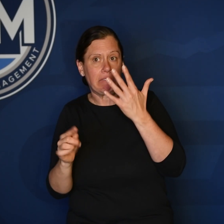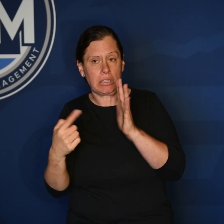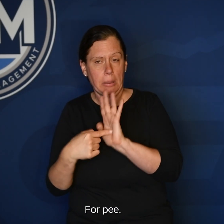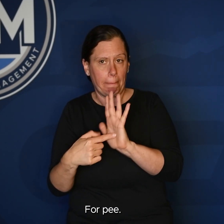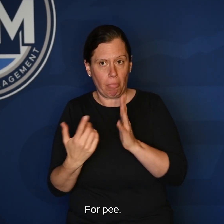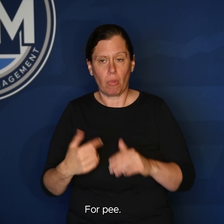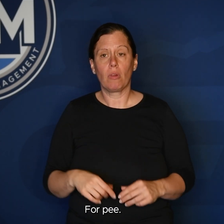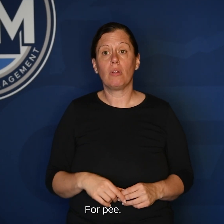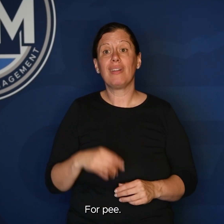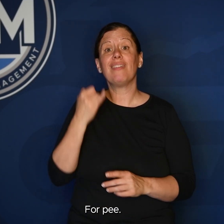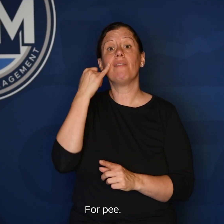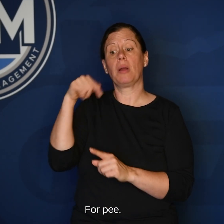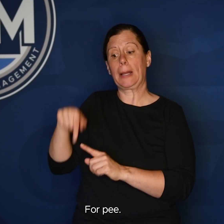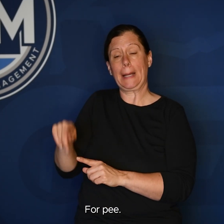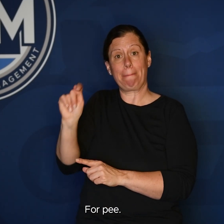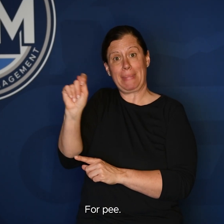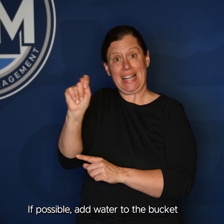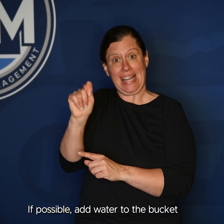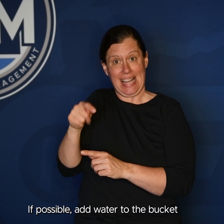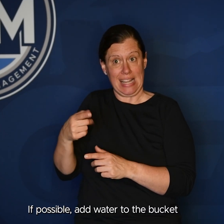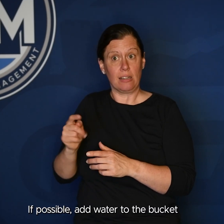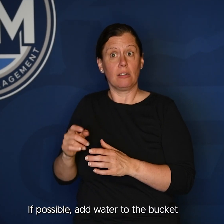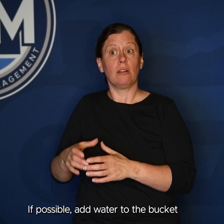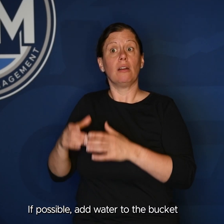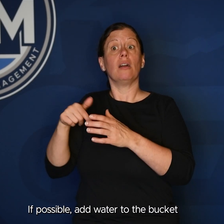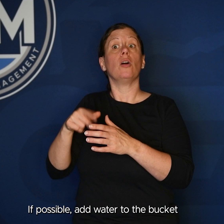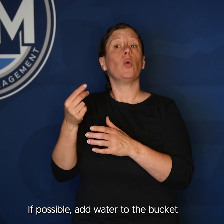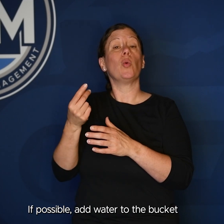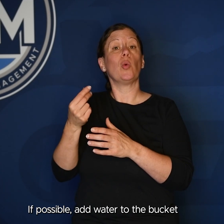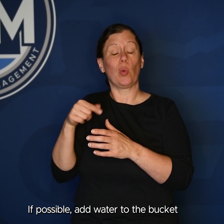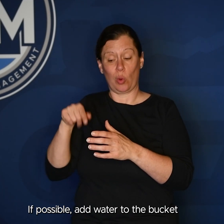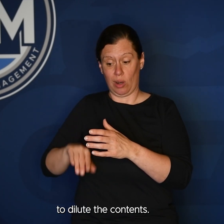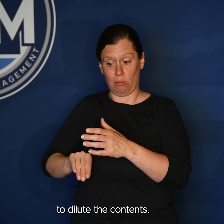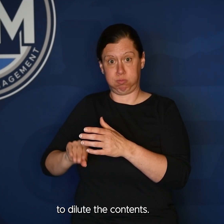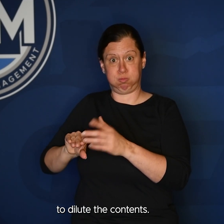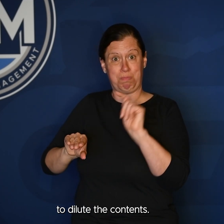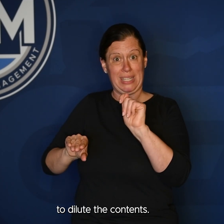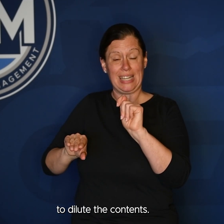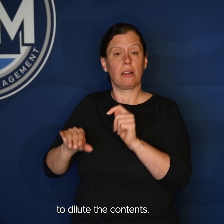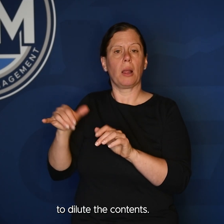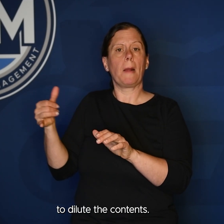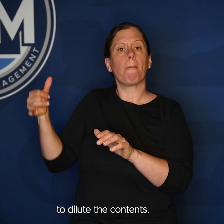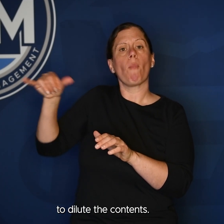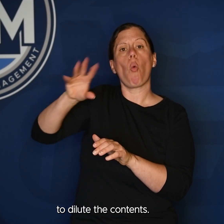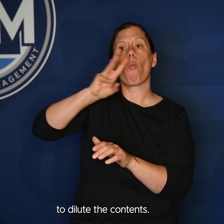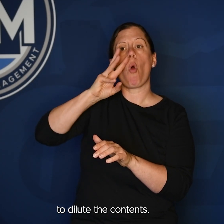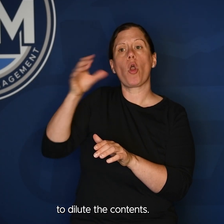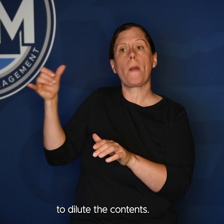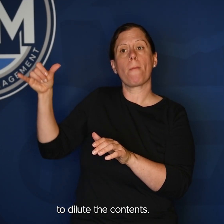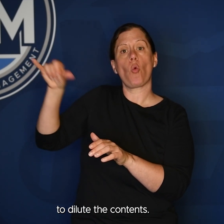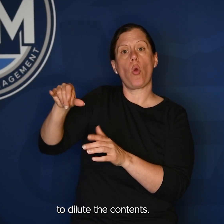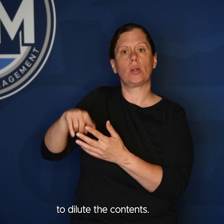For pee, if possible, add water to the bucket to dilute the contents.